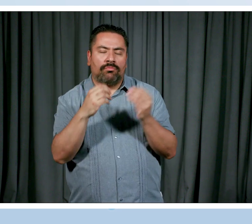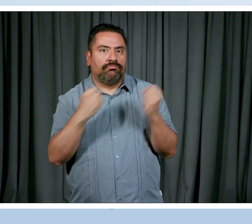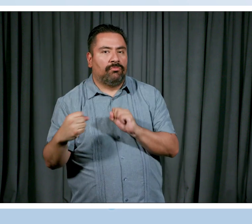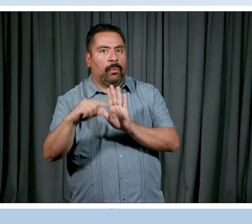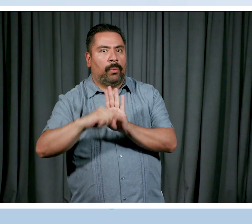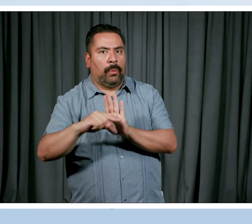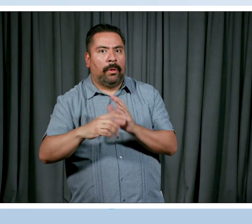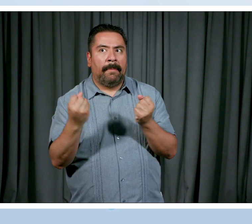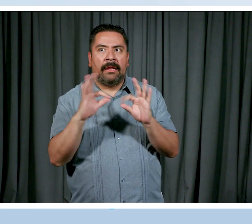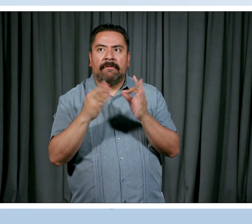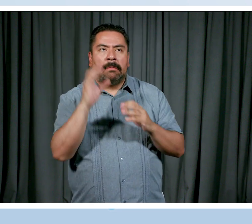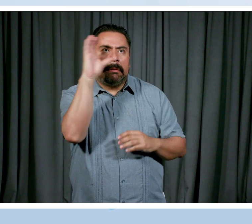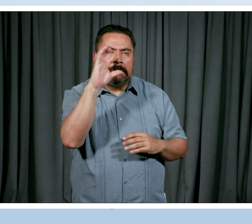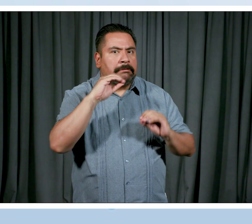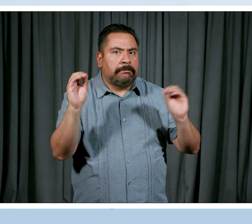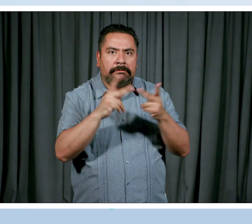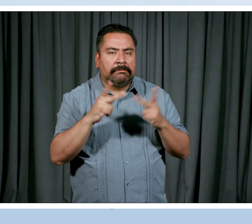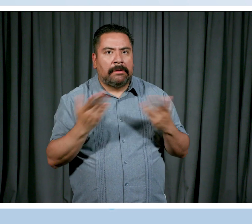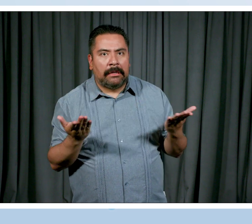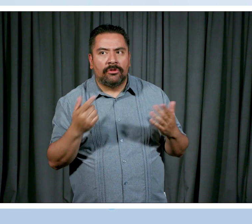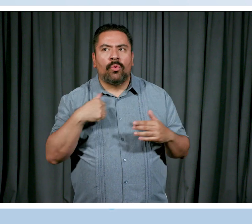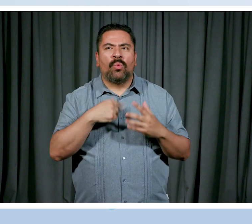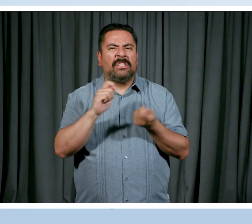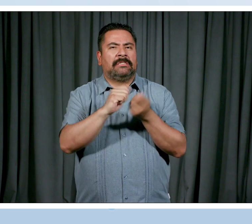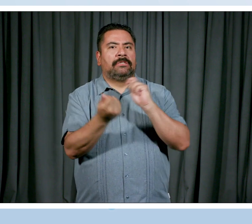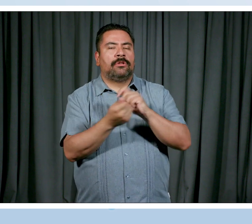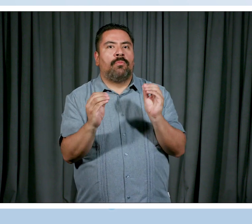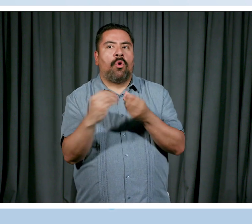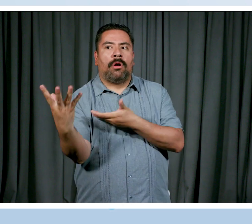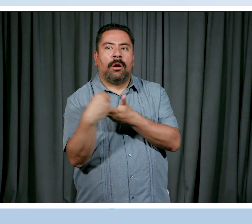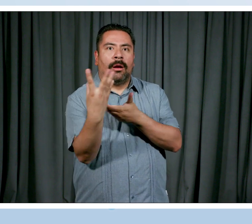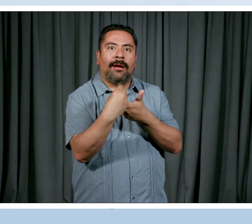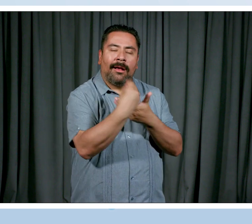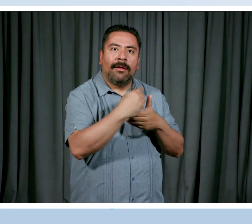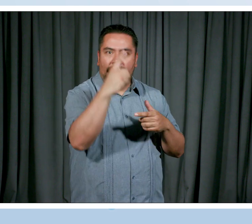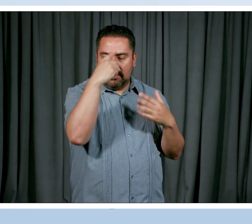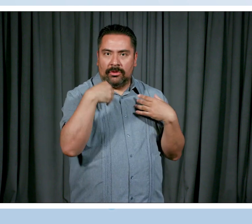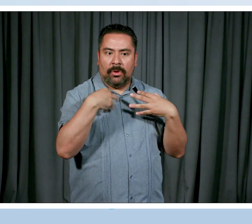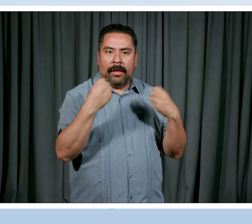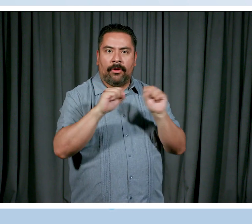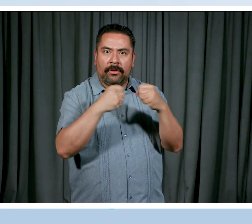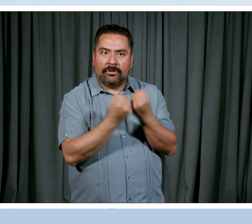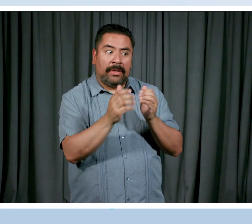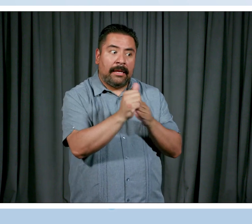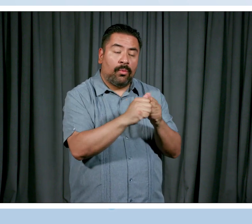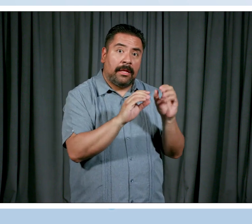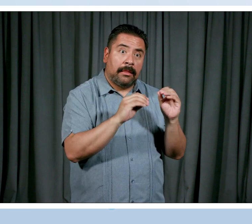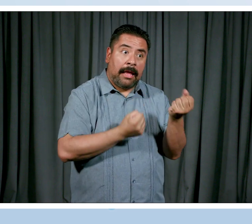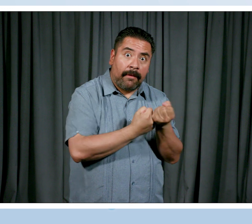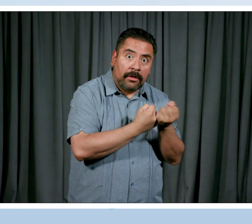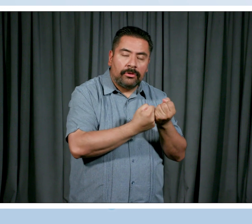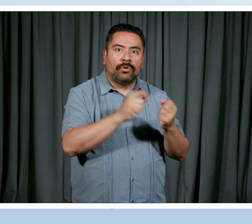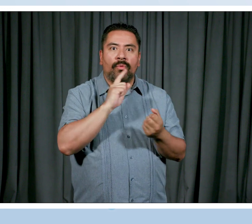a lot of place to turn. We've morphed into a much more comprehensive mental health organization where we lead with our advocacy. We